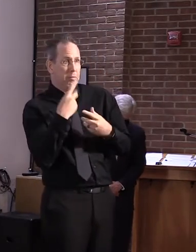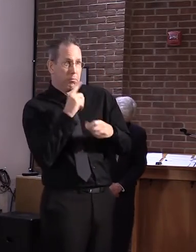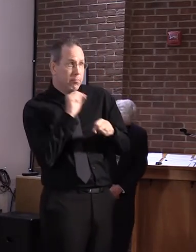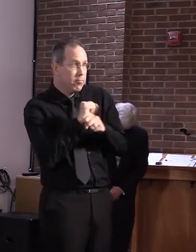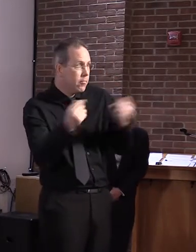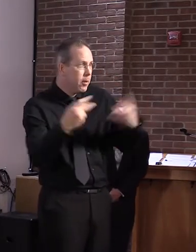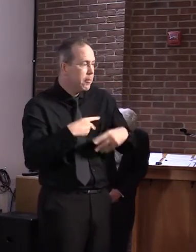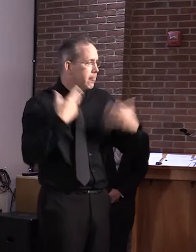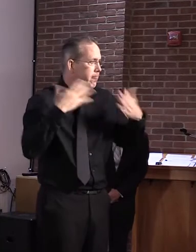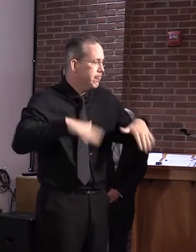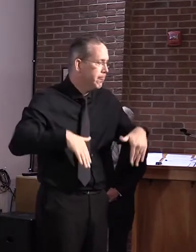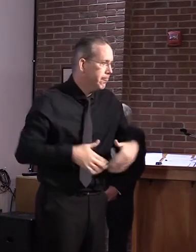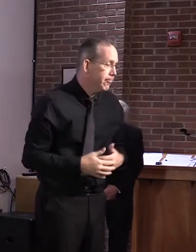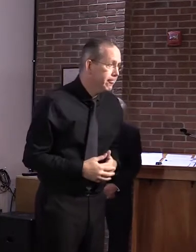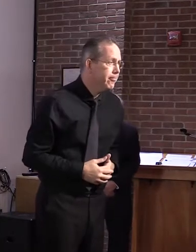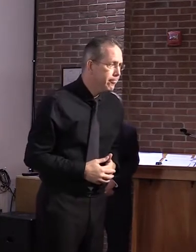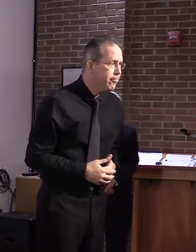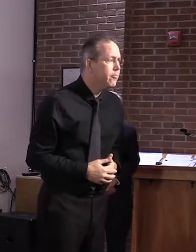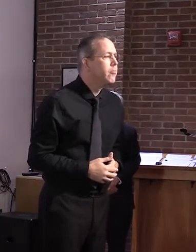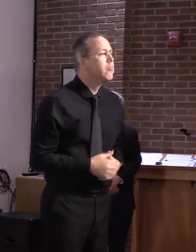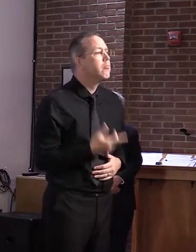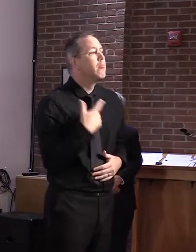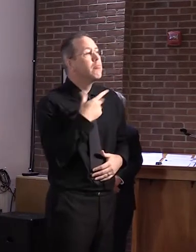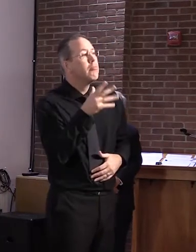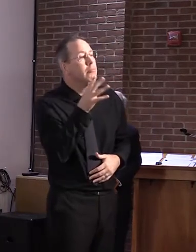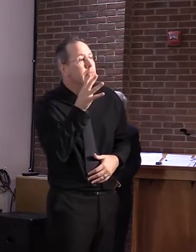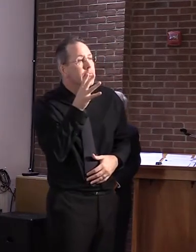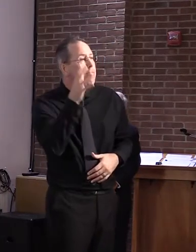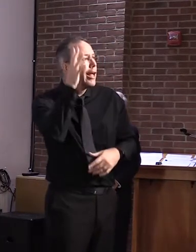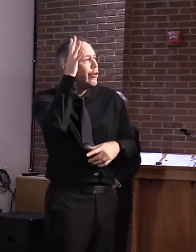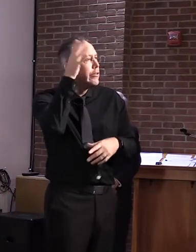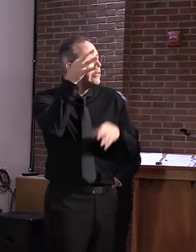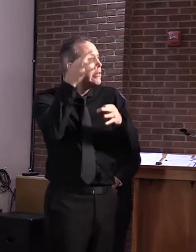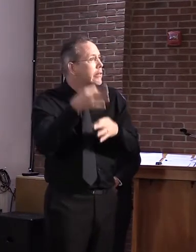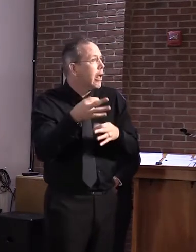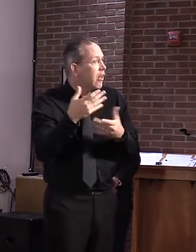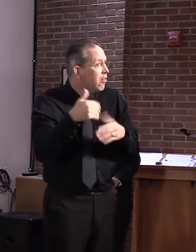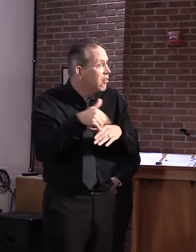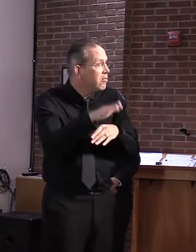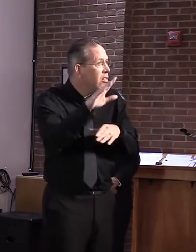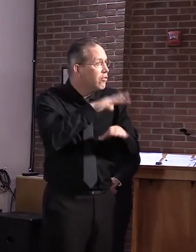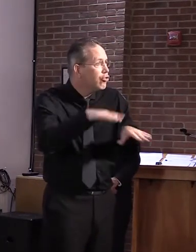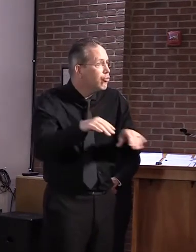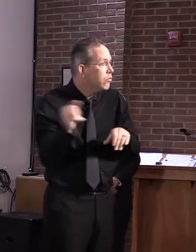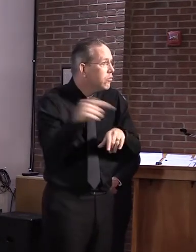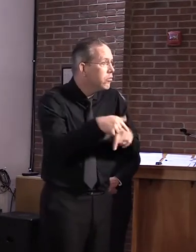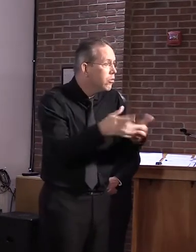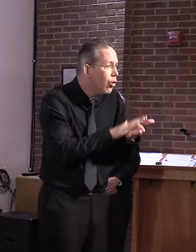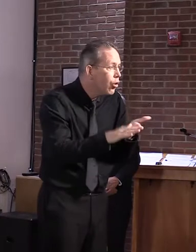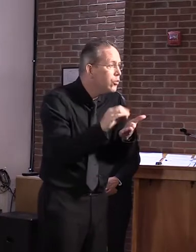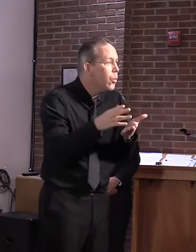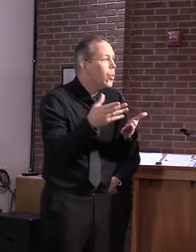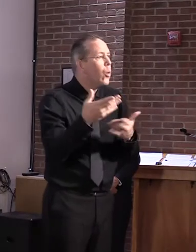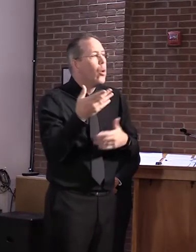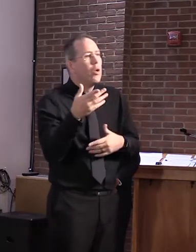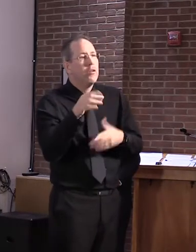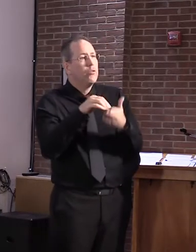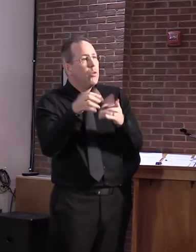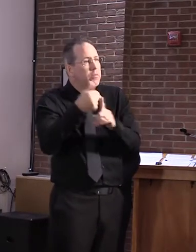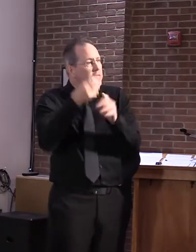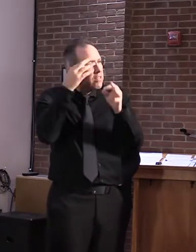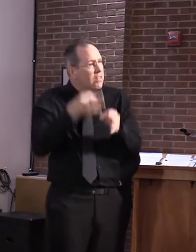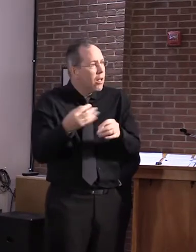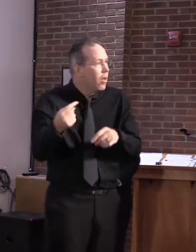Individual students that may have some underlying health condition or some immune problems may decide with their primary